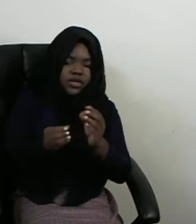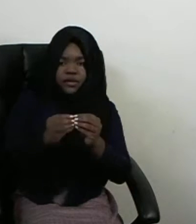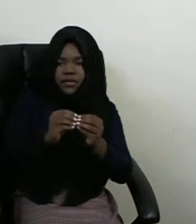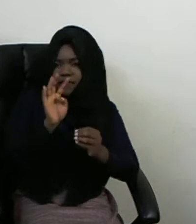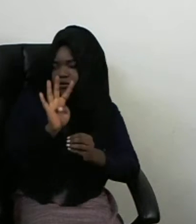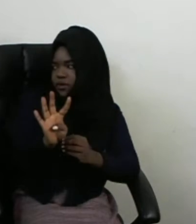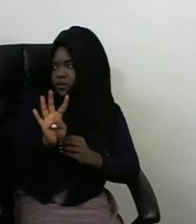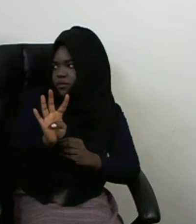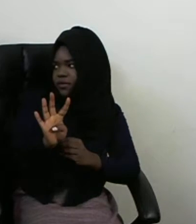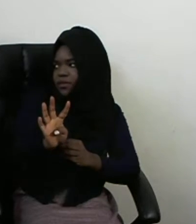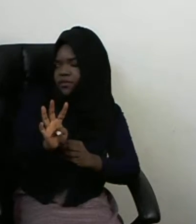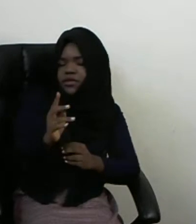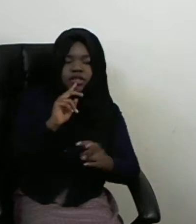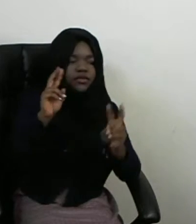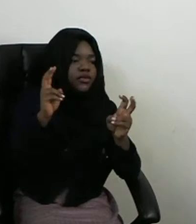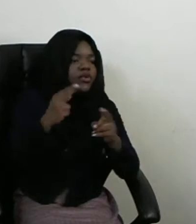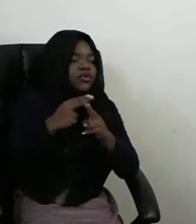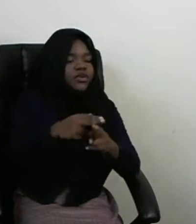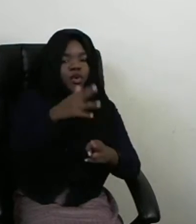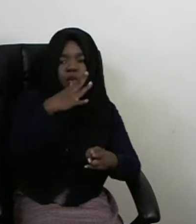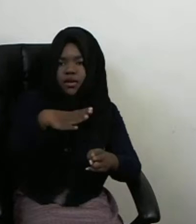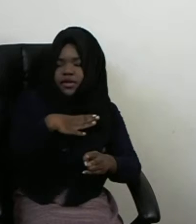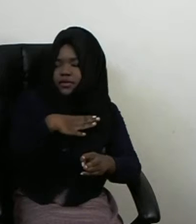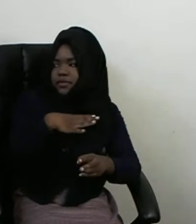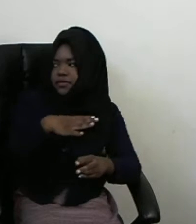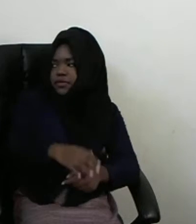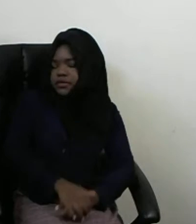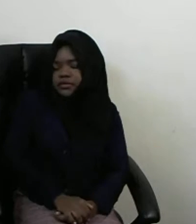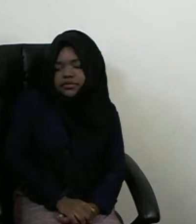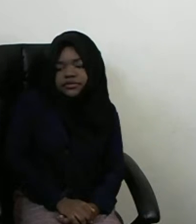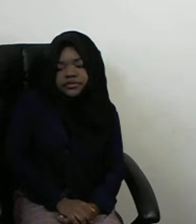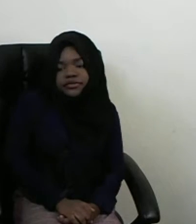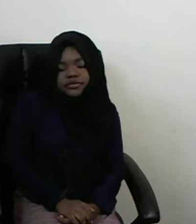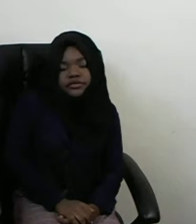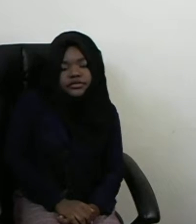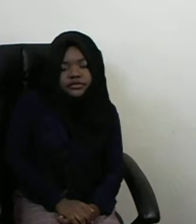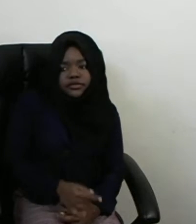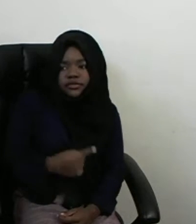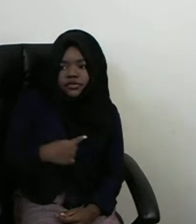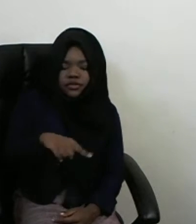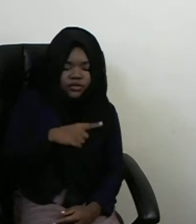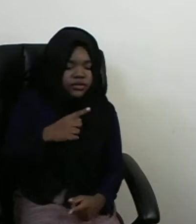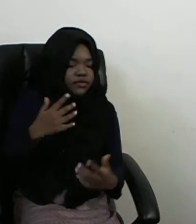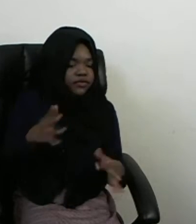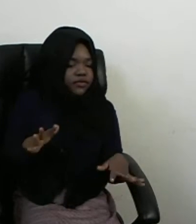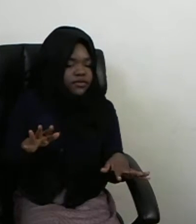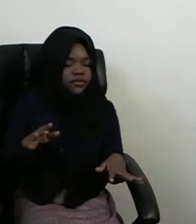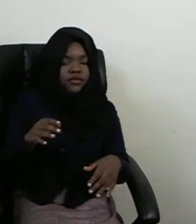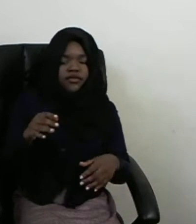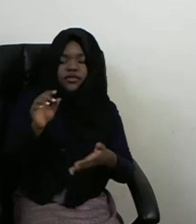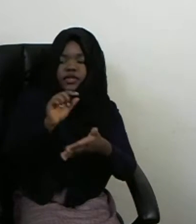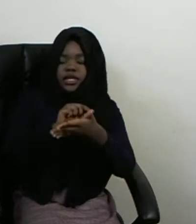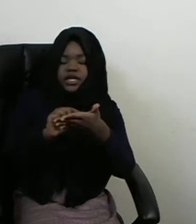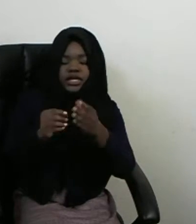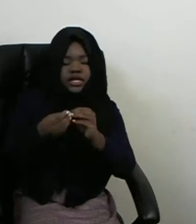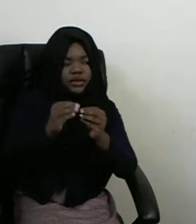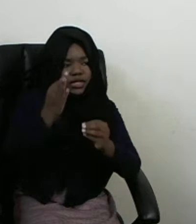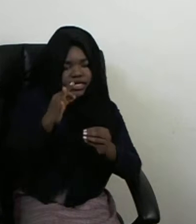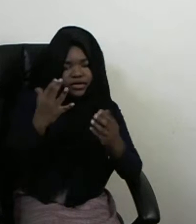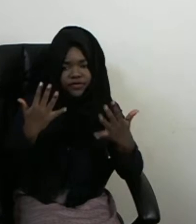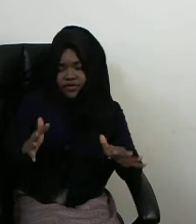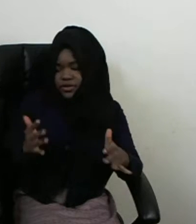is Surah Women, Al-Nisa. We reached ayah number 19 last time,